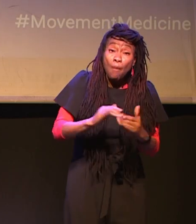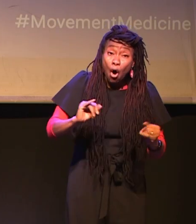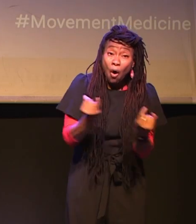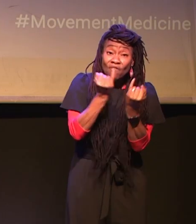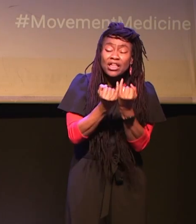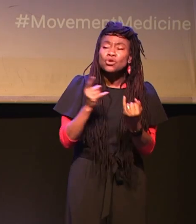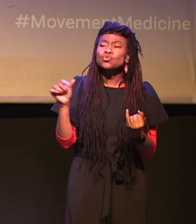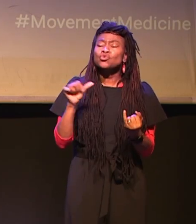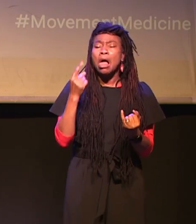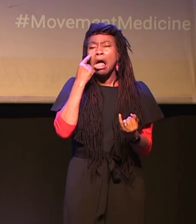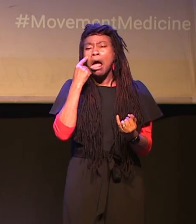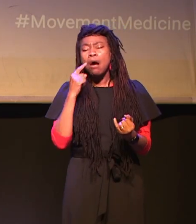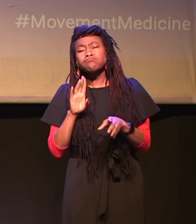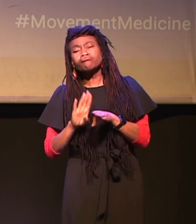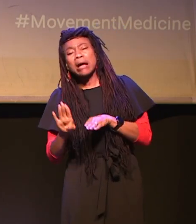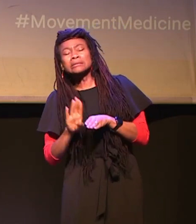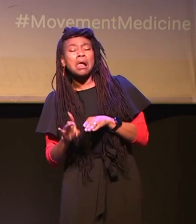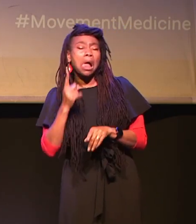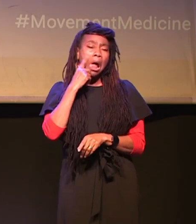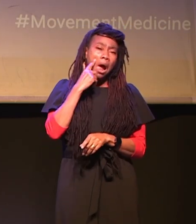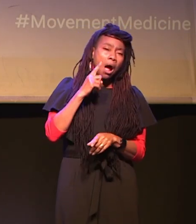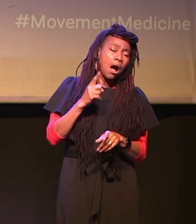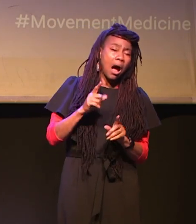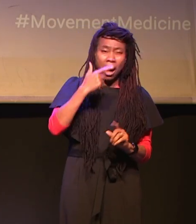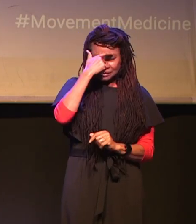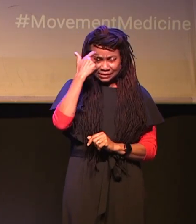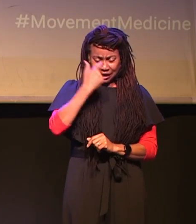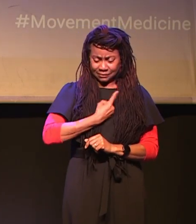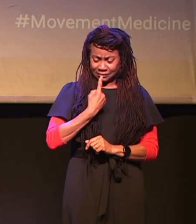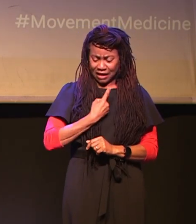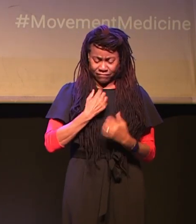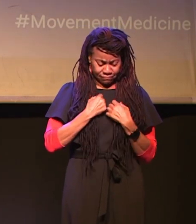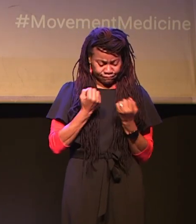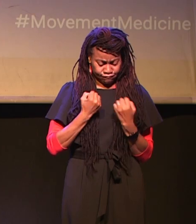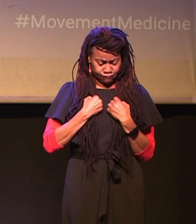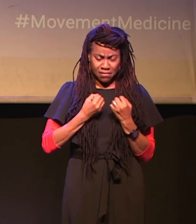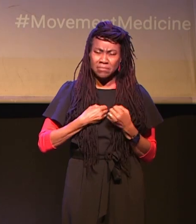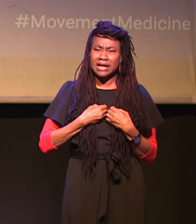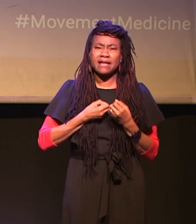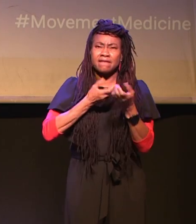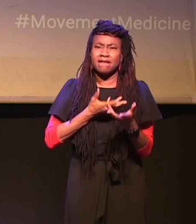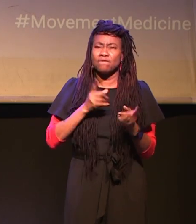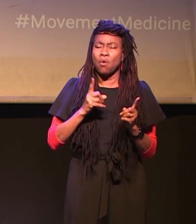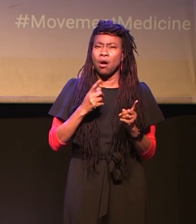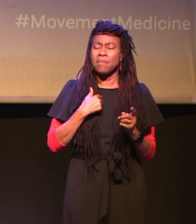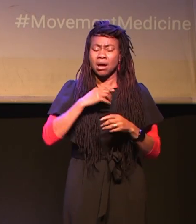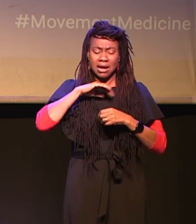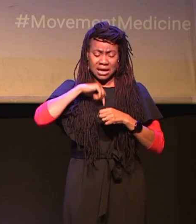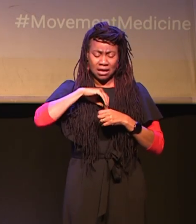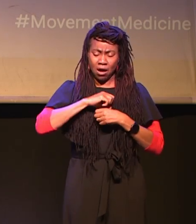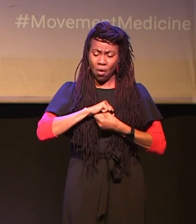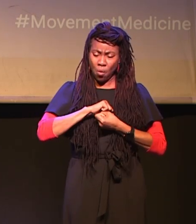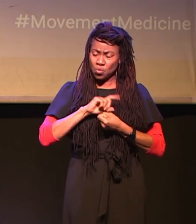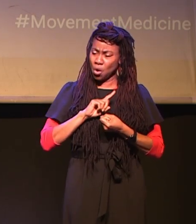Like practice understanding what it is that you bring, what it is that you're holding. Practice together and practice